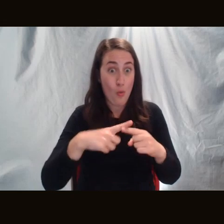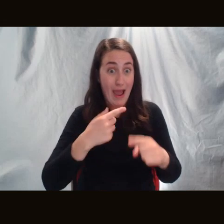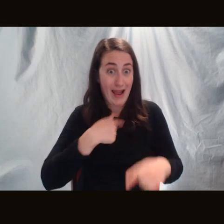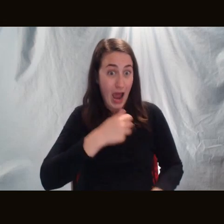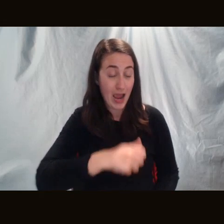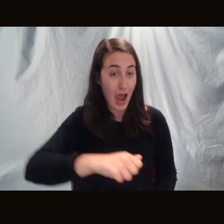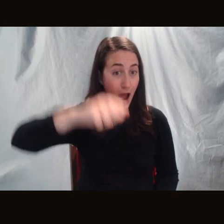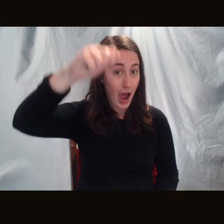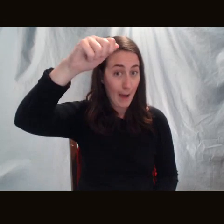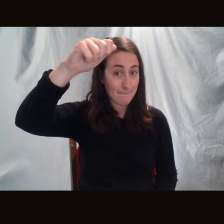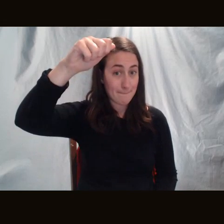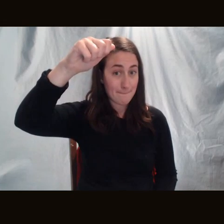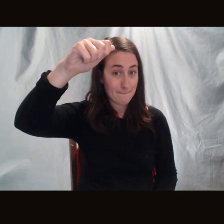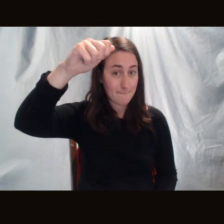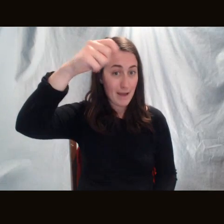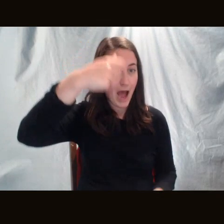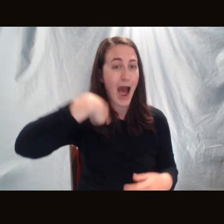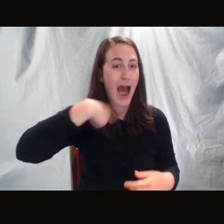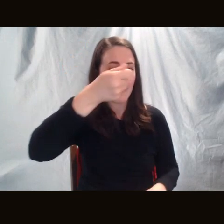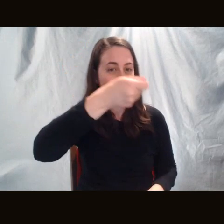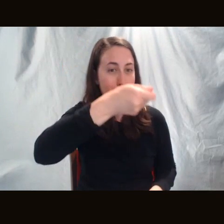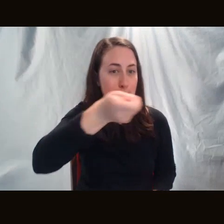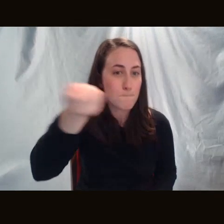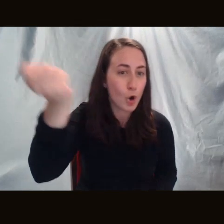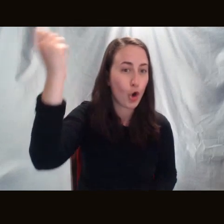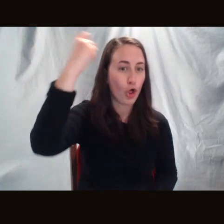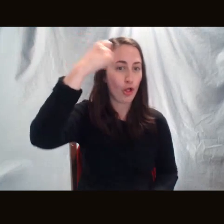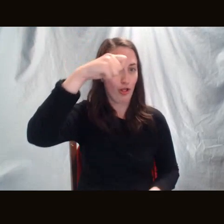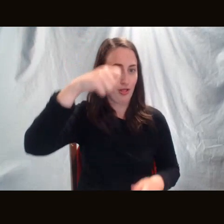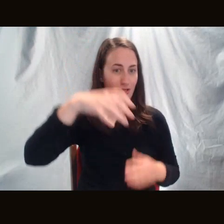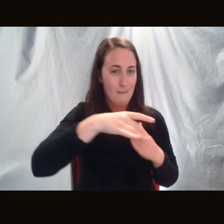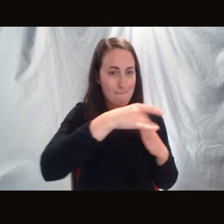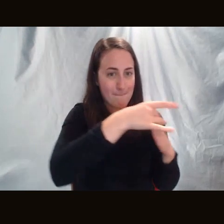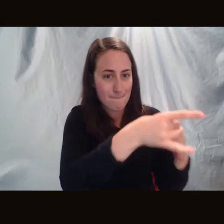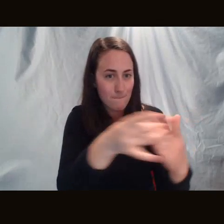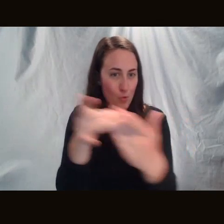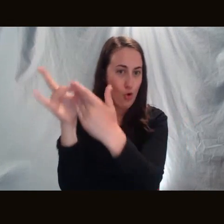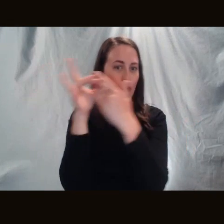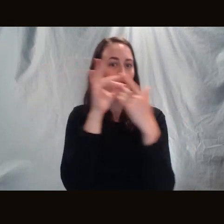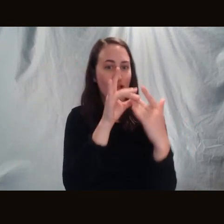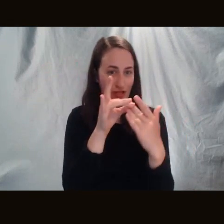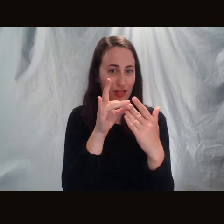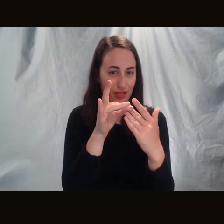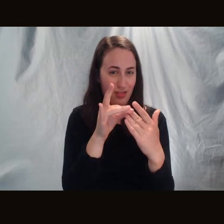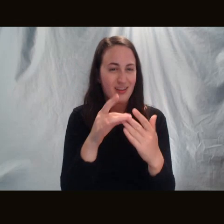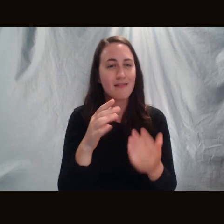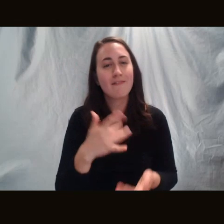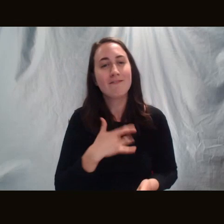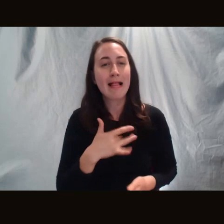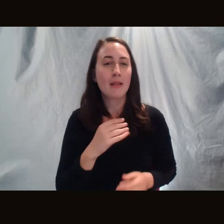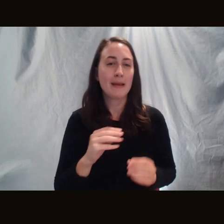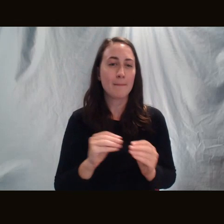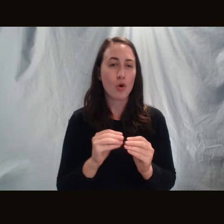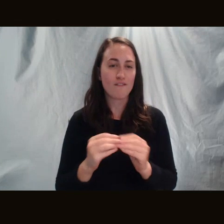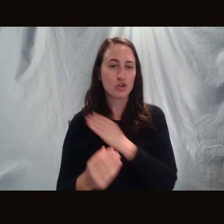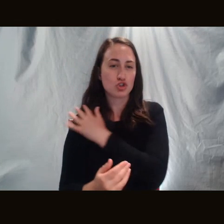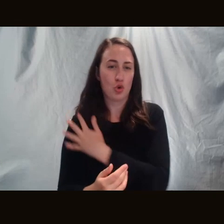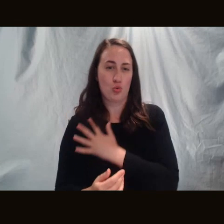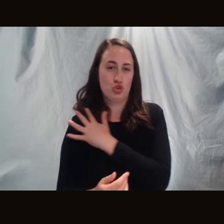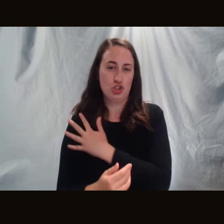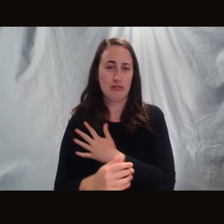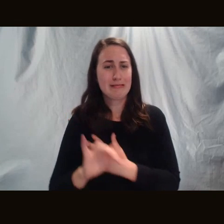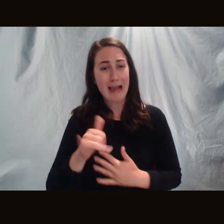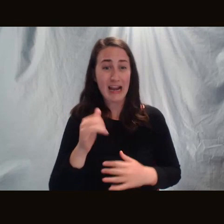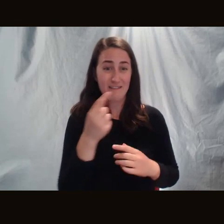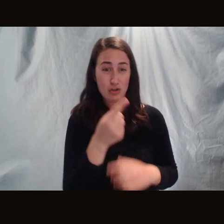for the followers to turn. Okay? The motion comes slightly from the shoulder. Is this motion a circular